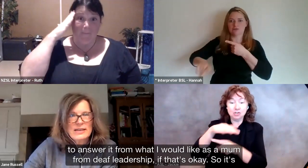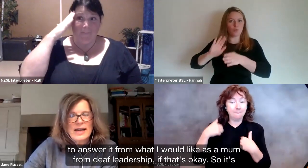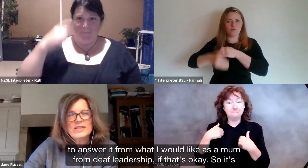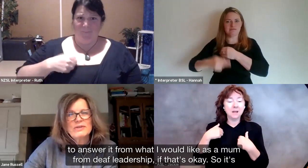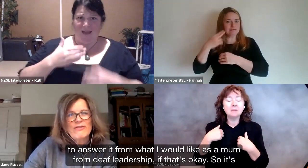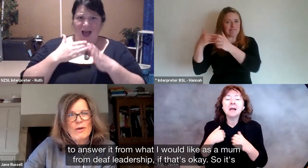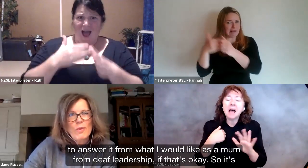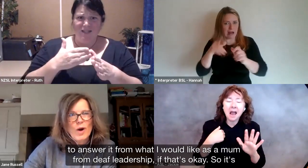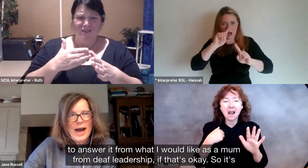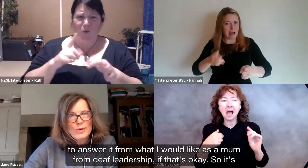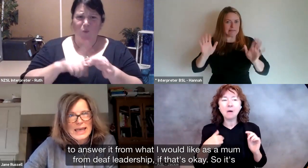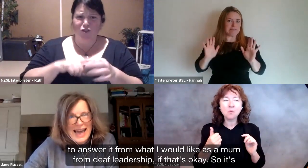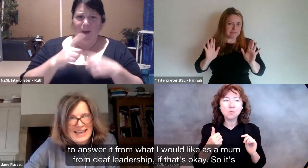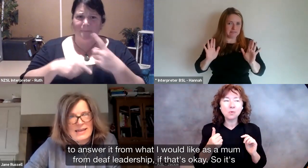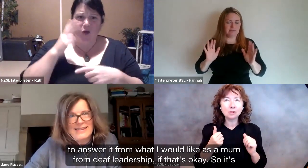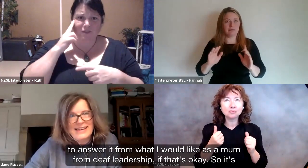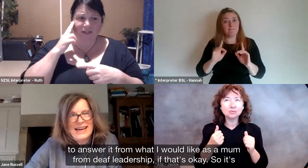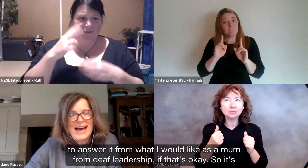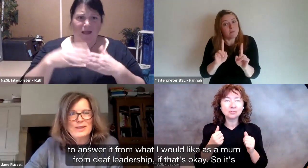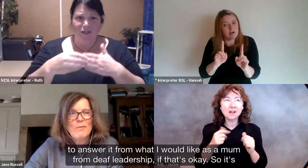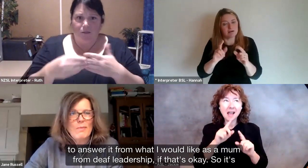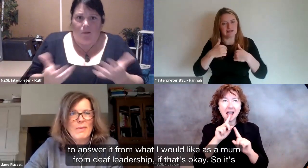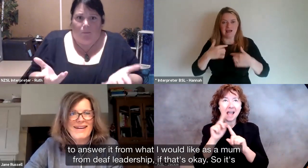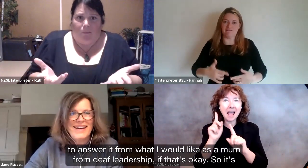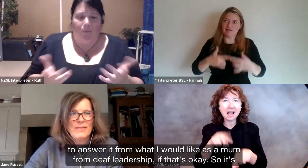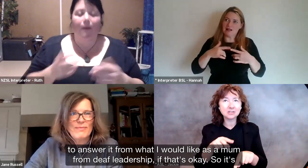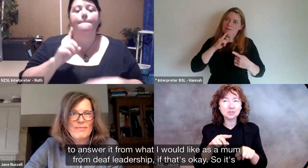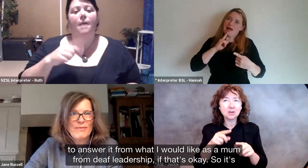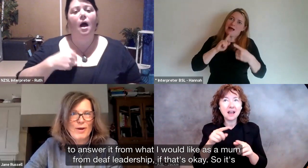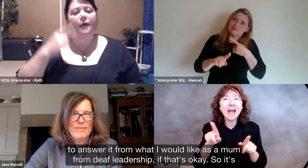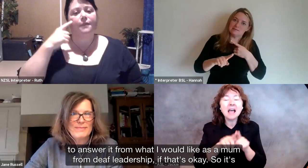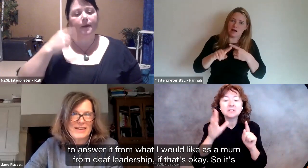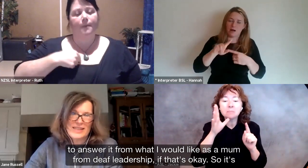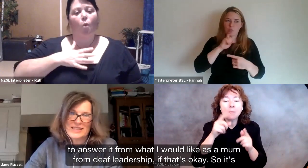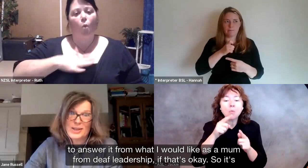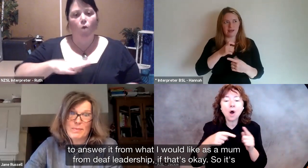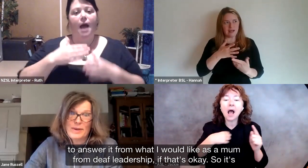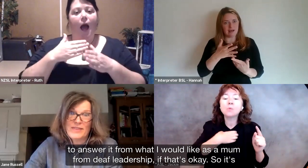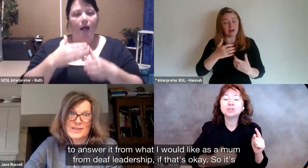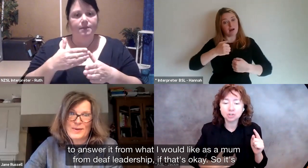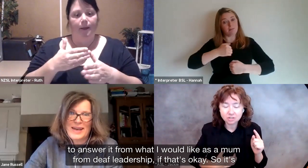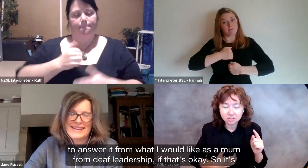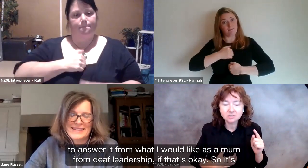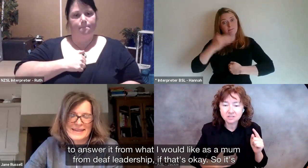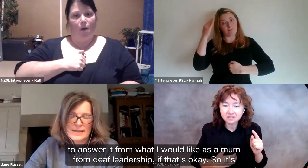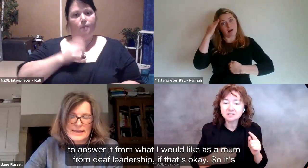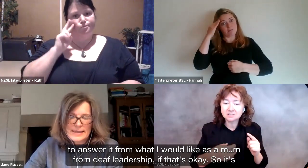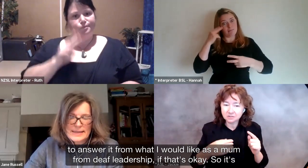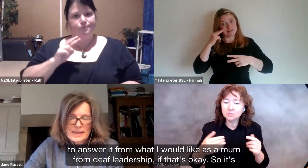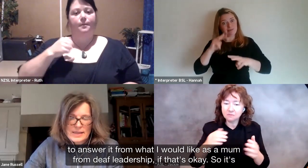like to answer it from what I would like, as a mom, from deaf leadership, if that's okay.